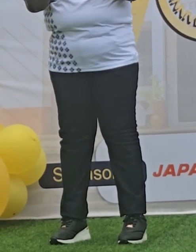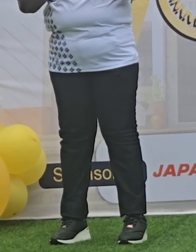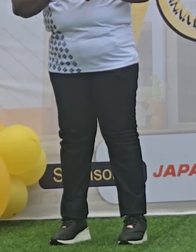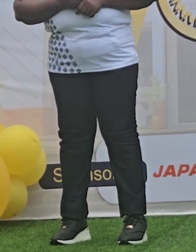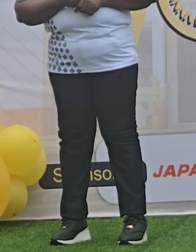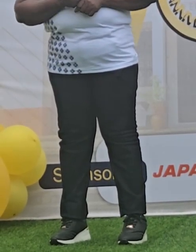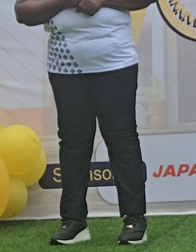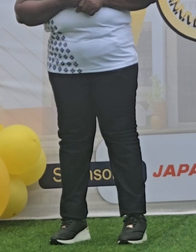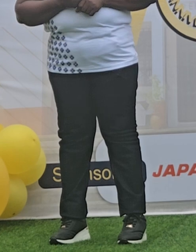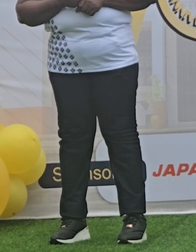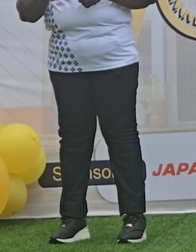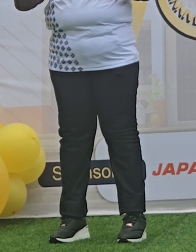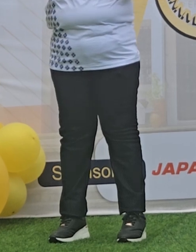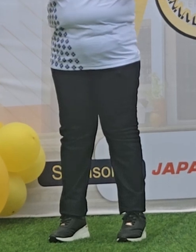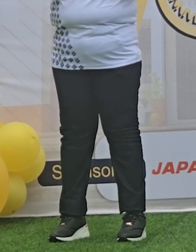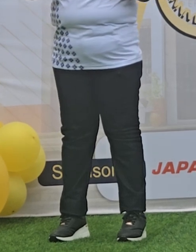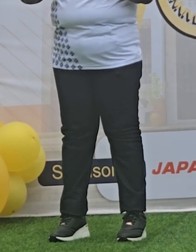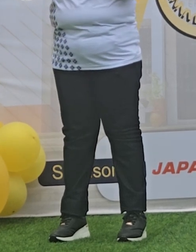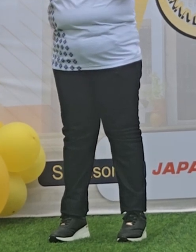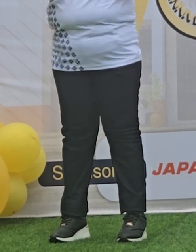the students enjoyed